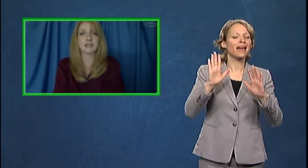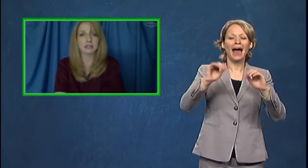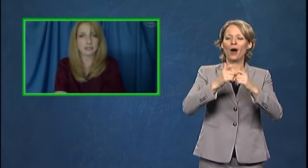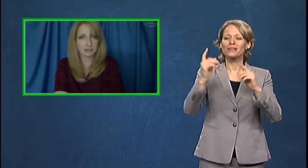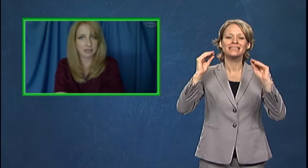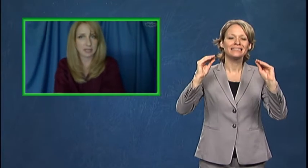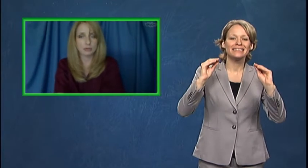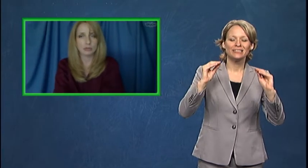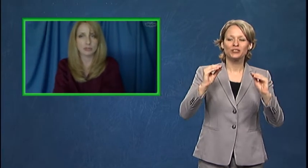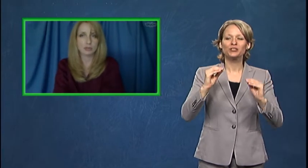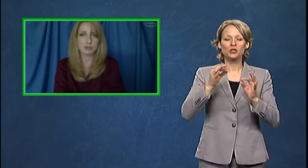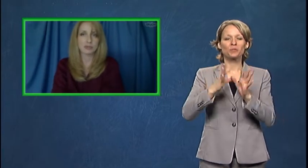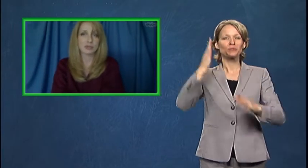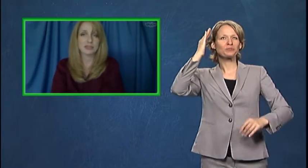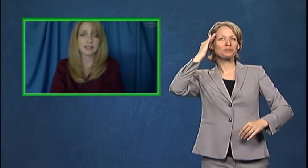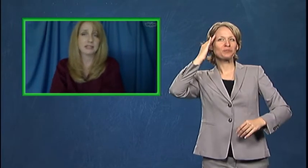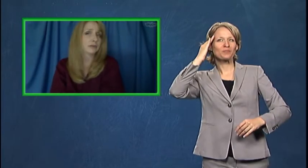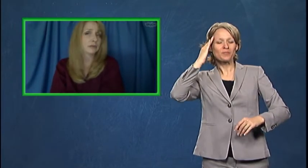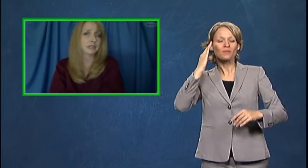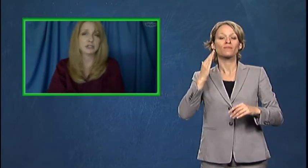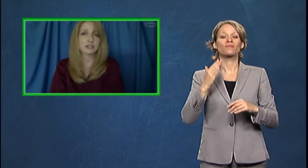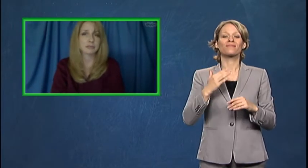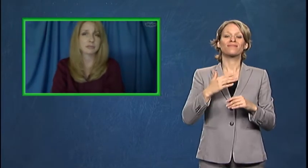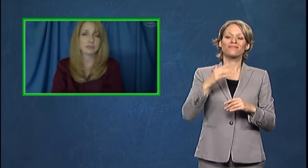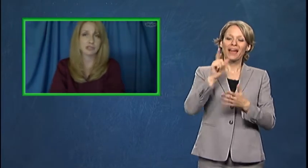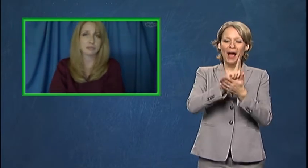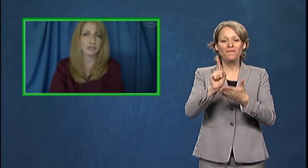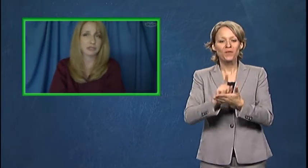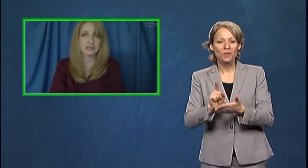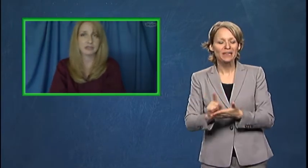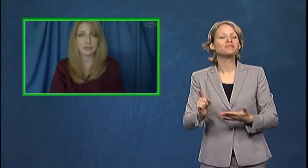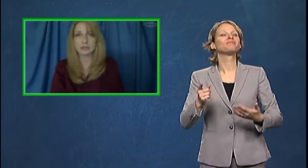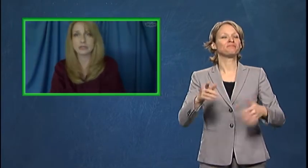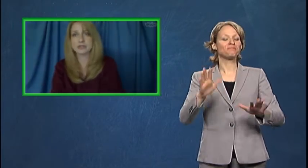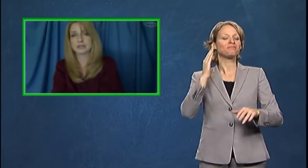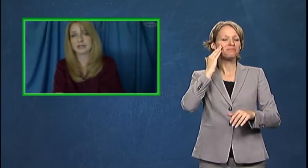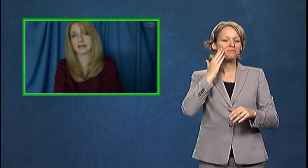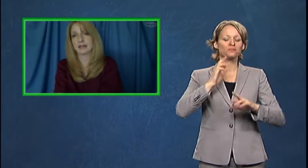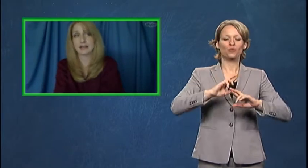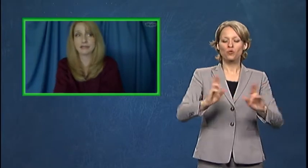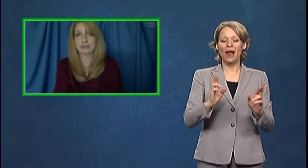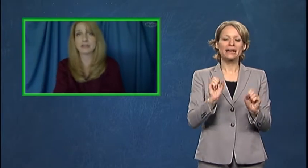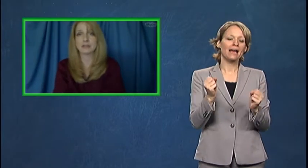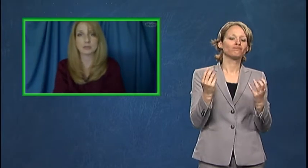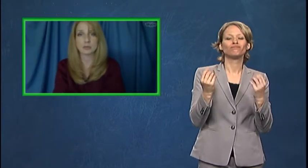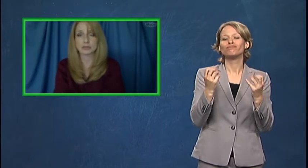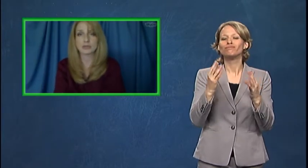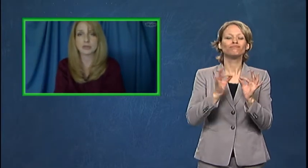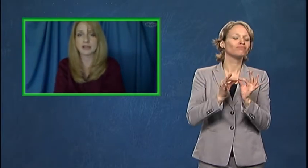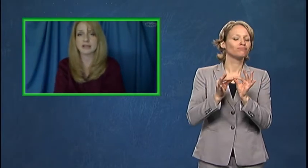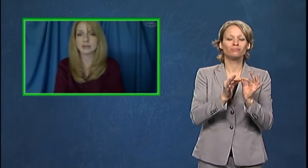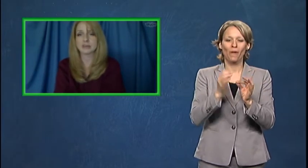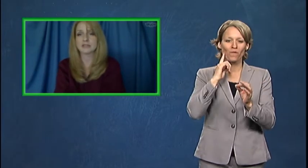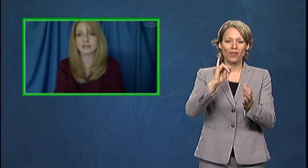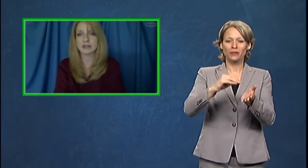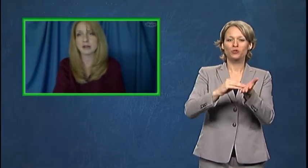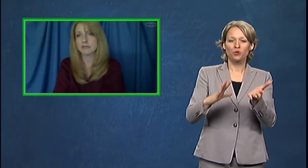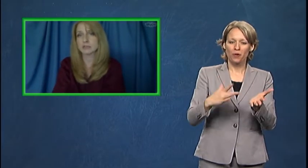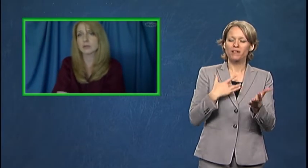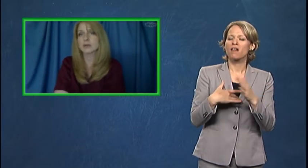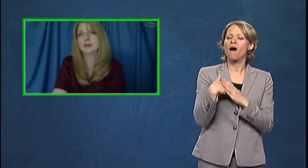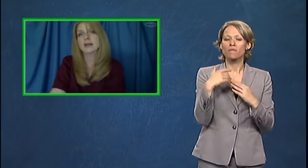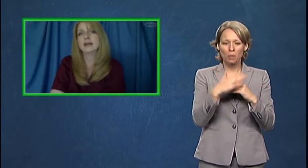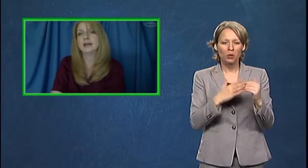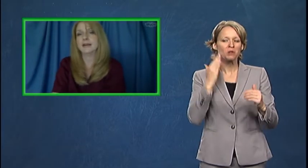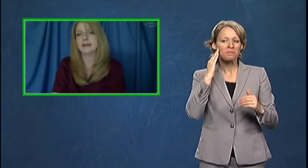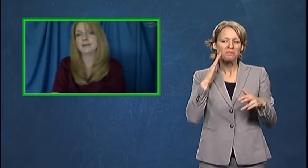consistently scheduled interpreter provides that relationship to the deaf student and for the interpreter, so that everyone's feeling